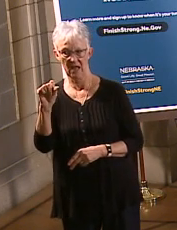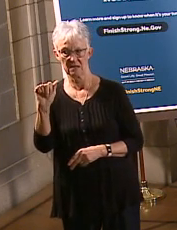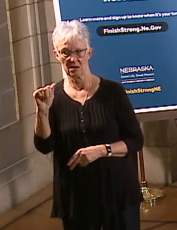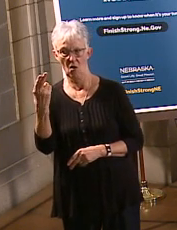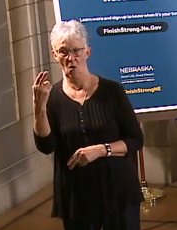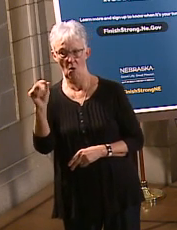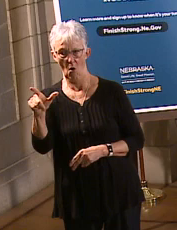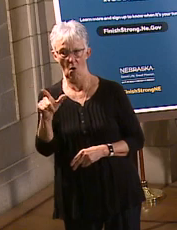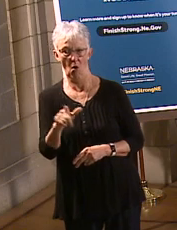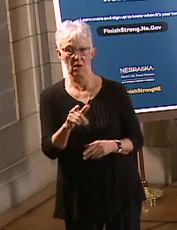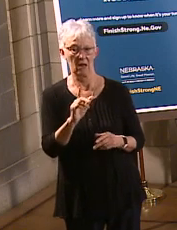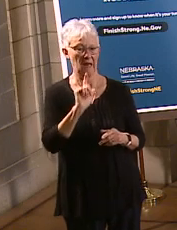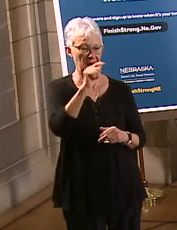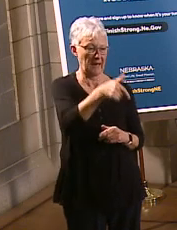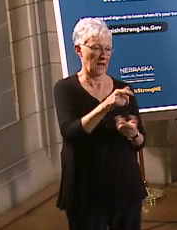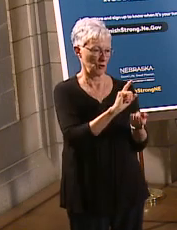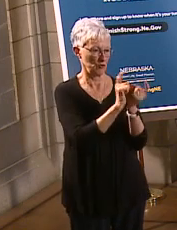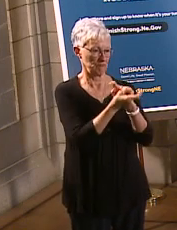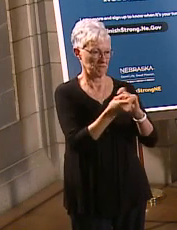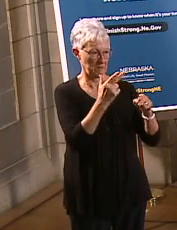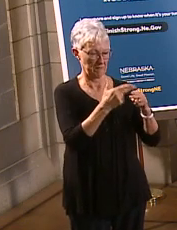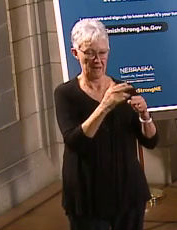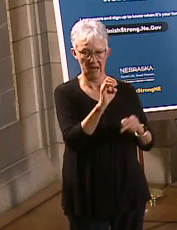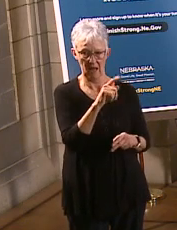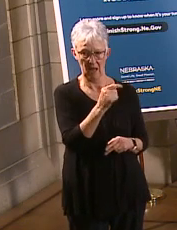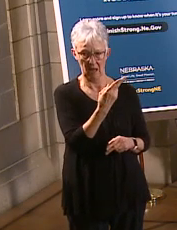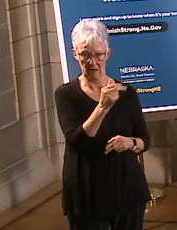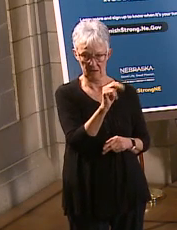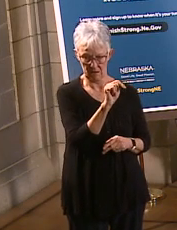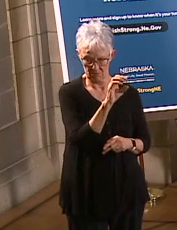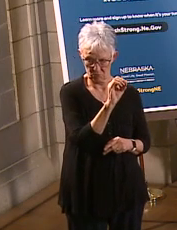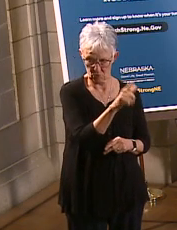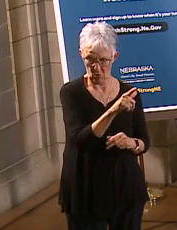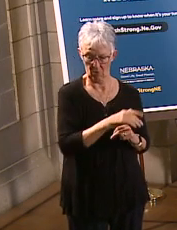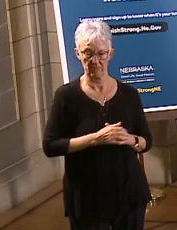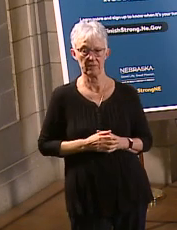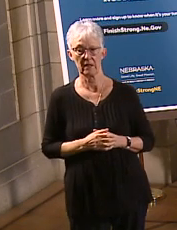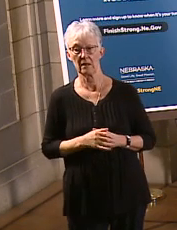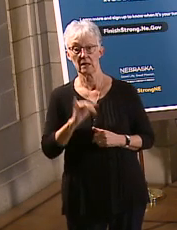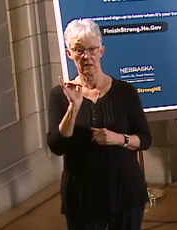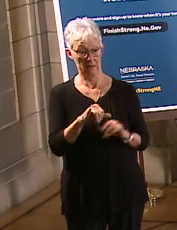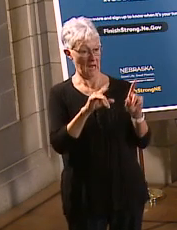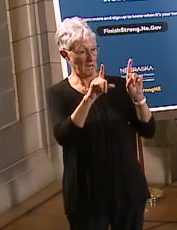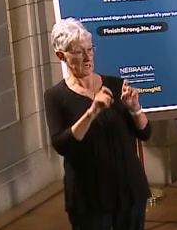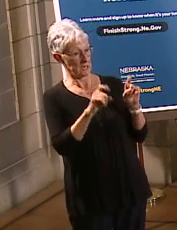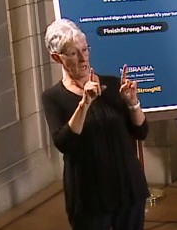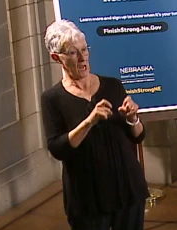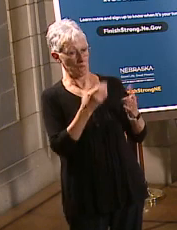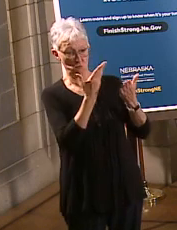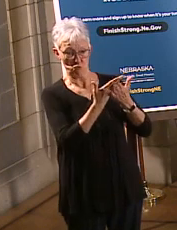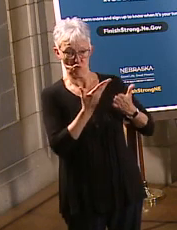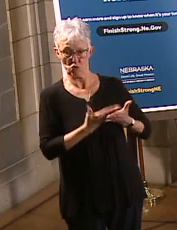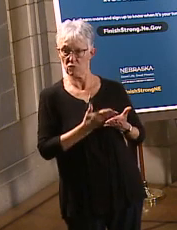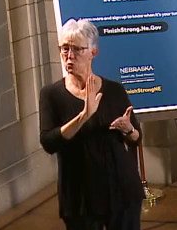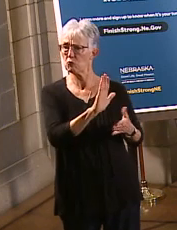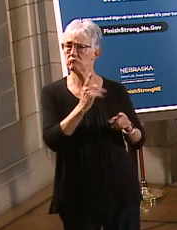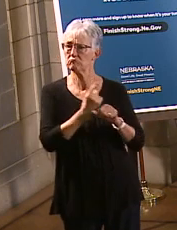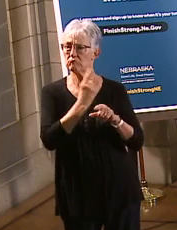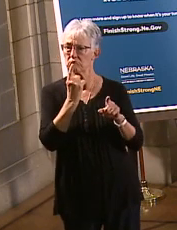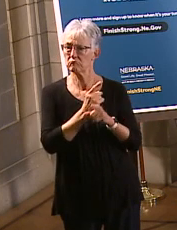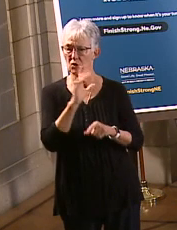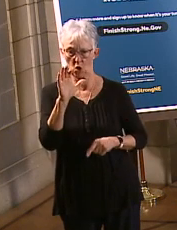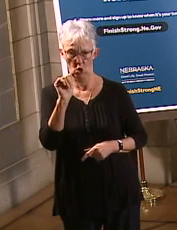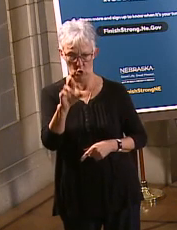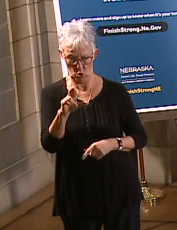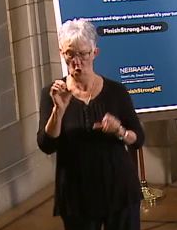that time. The road test was largely responsible for showing the nation that everyday vehicles on the road at that time could run